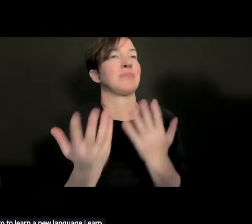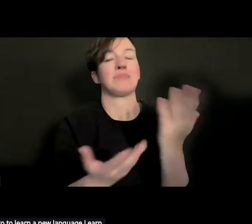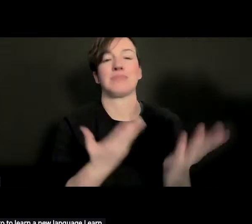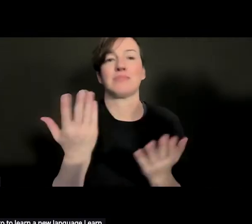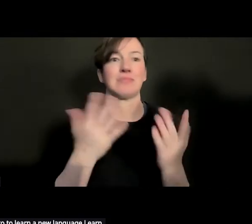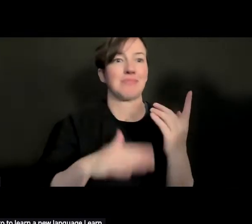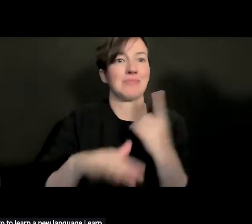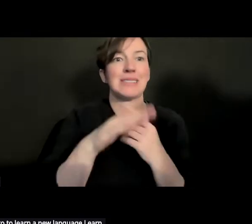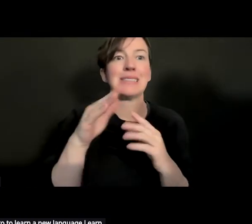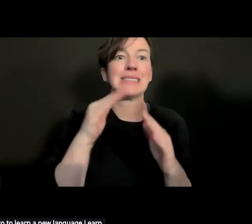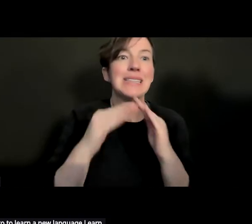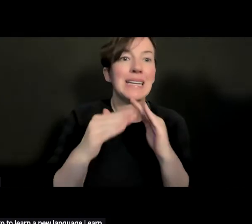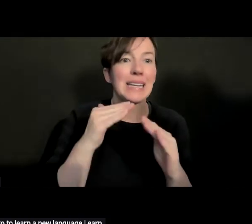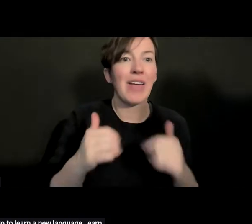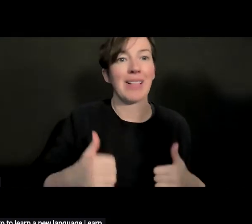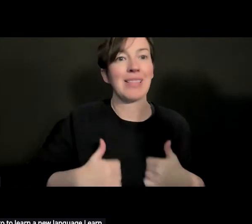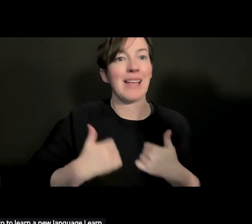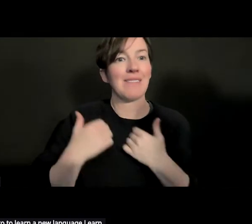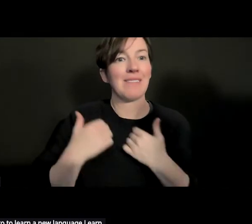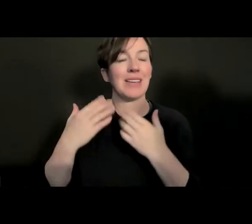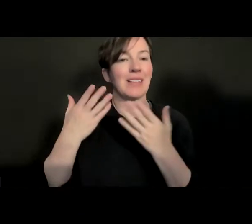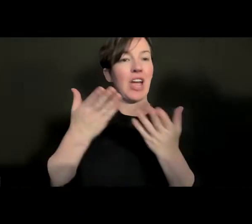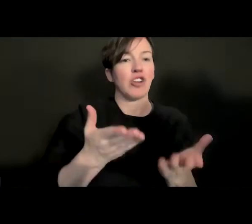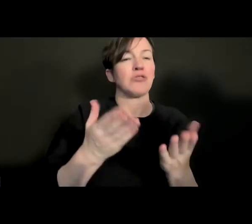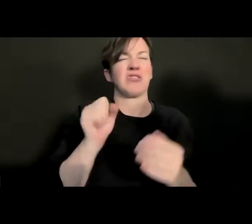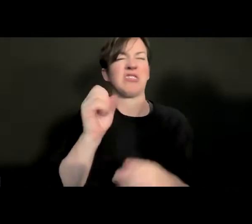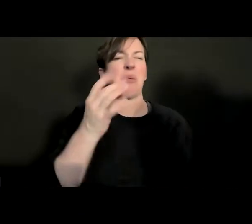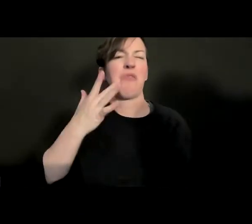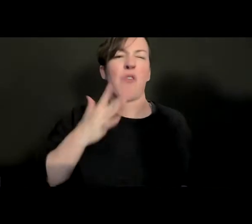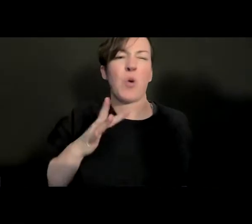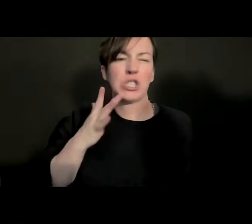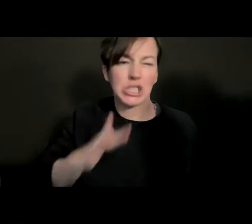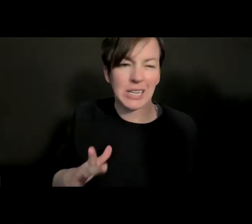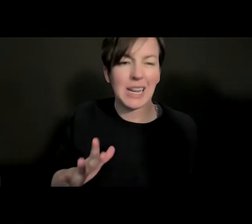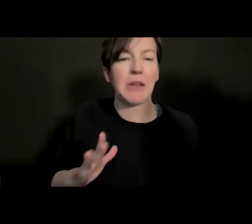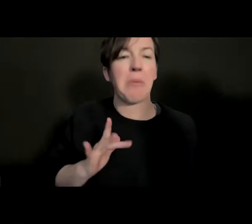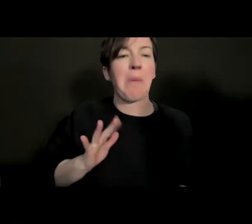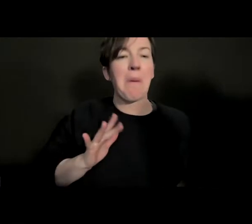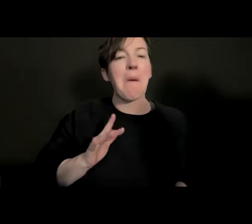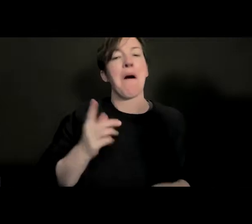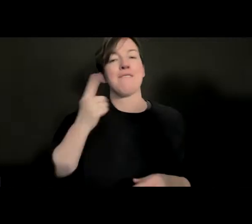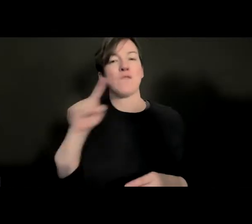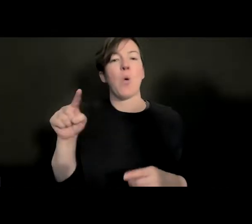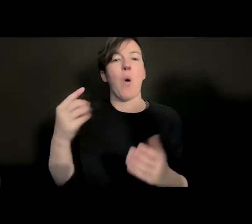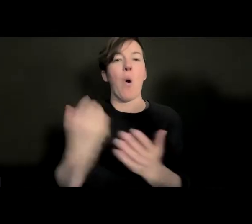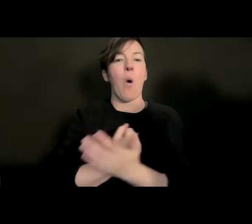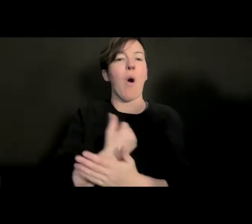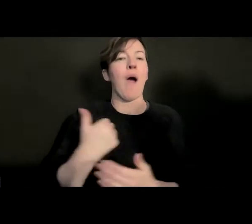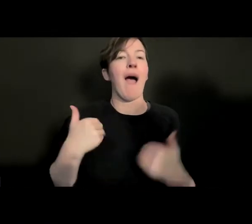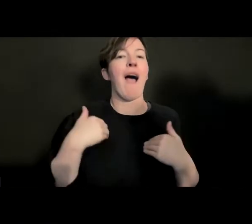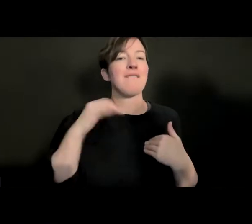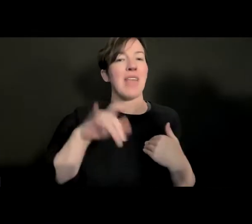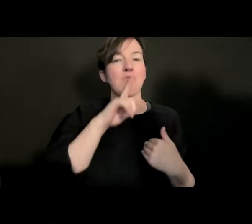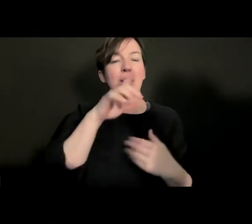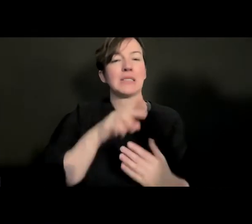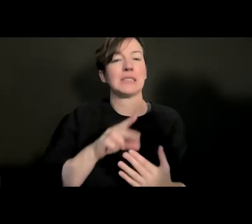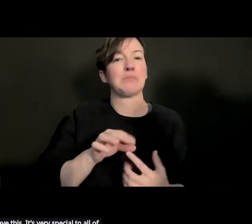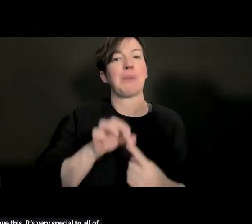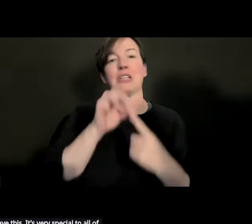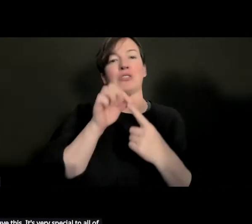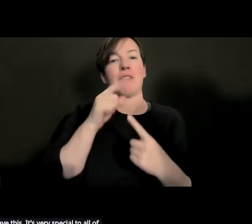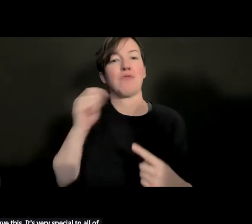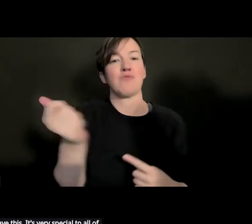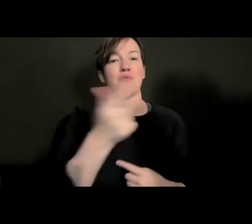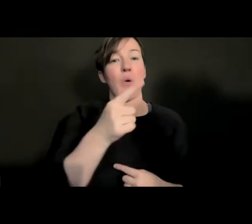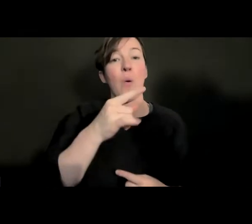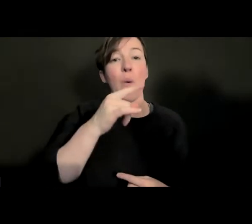city that they're living in. So we've been very fortunate to be able to have this. It's very special to all of our kids, and it's